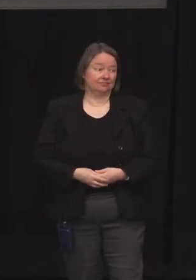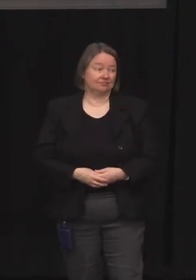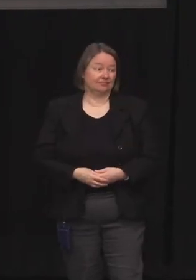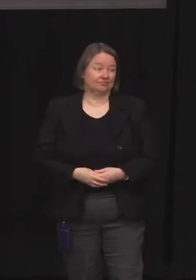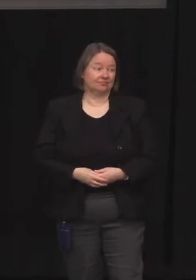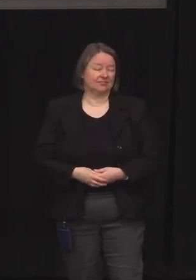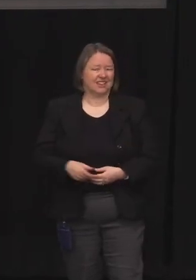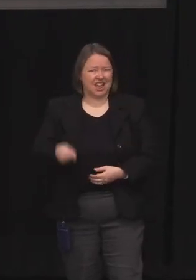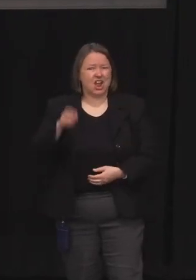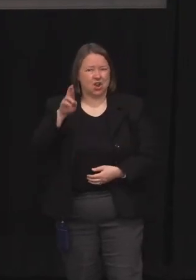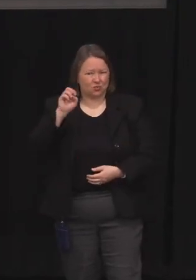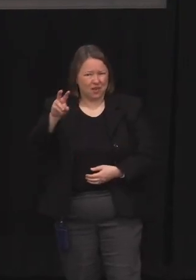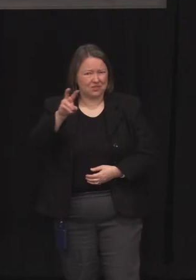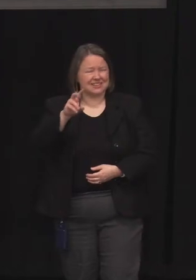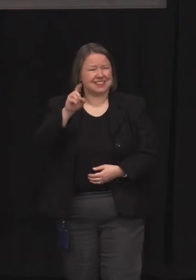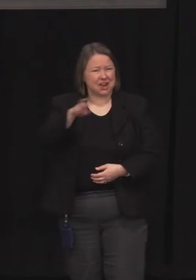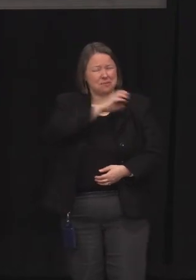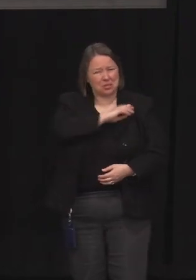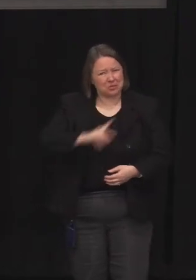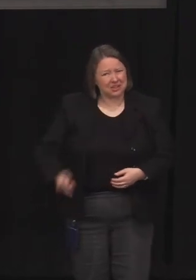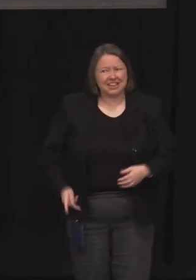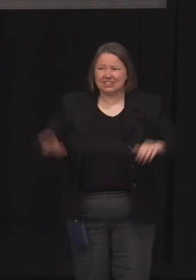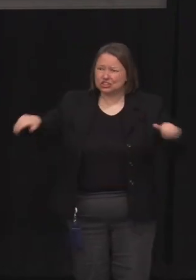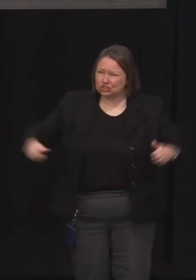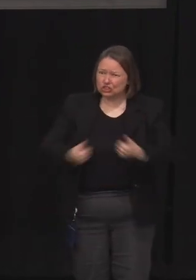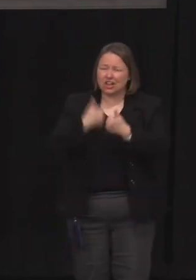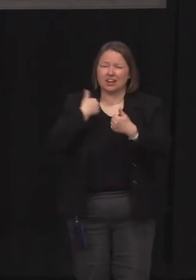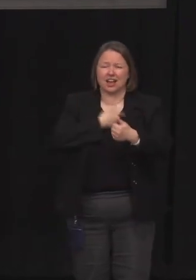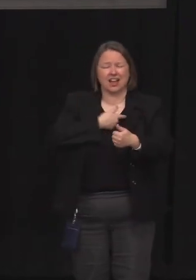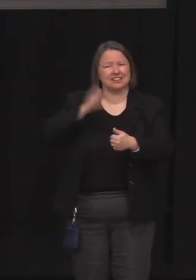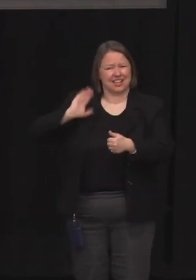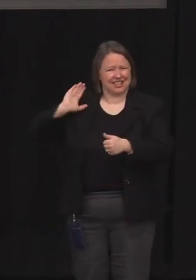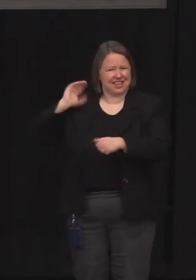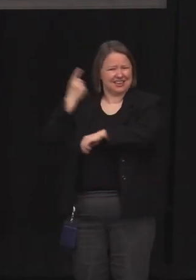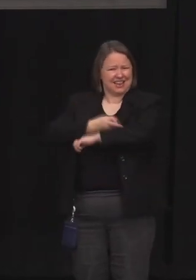Did not the Reverend Dr. King challenge us on that fateful day in